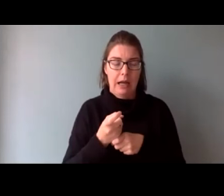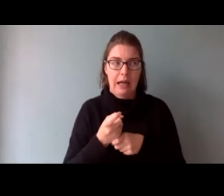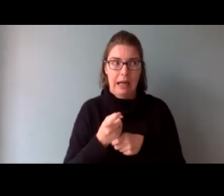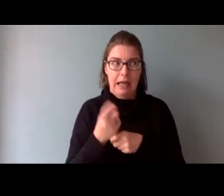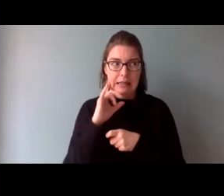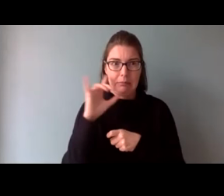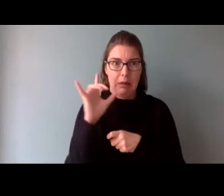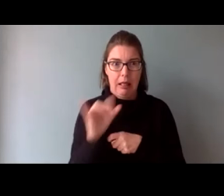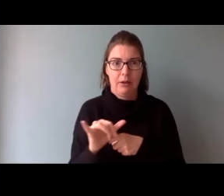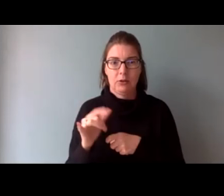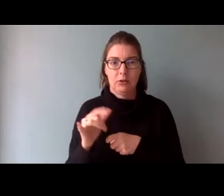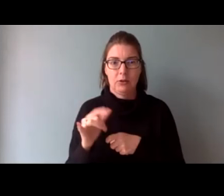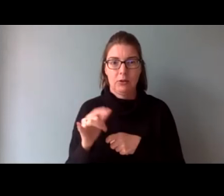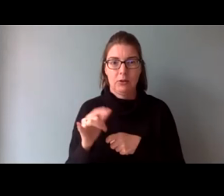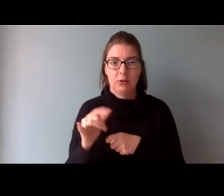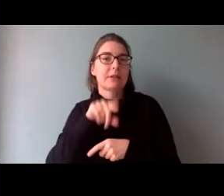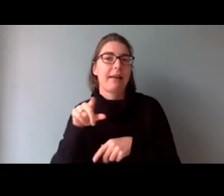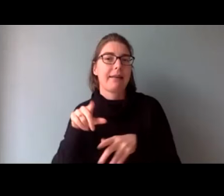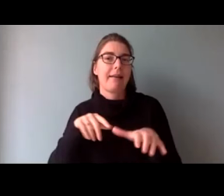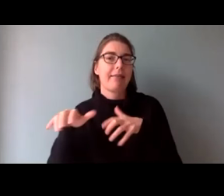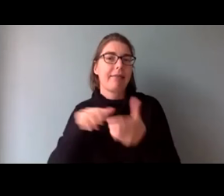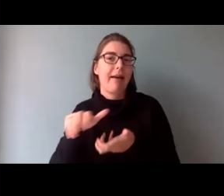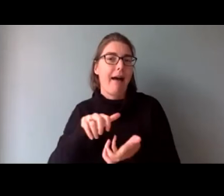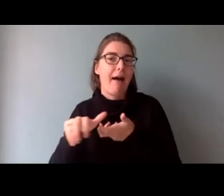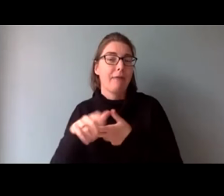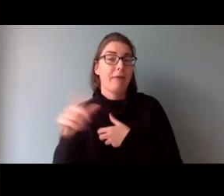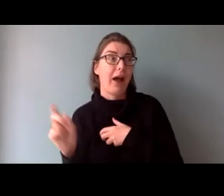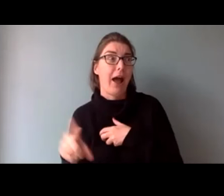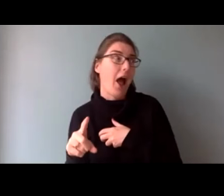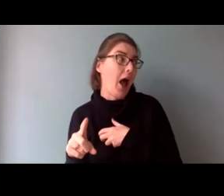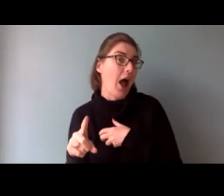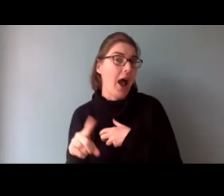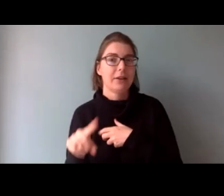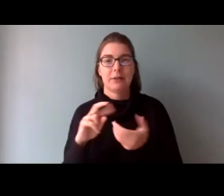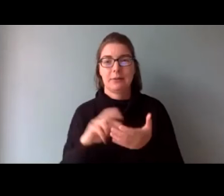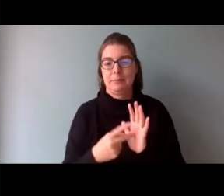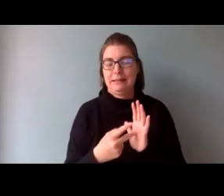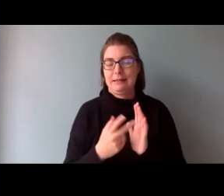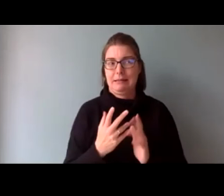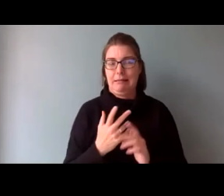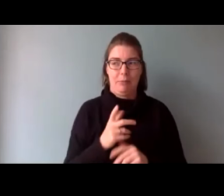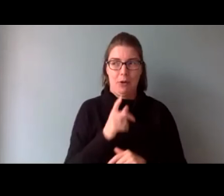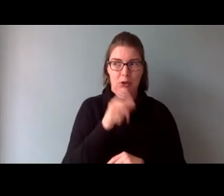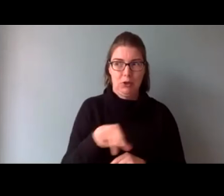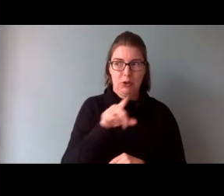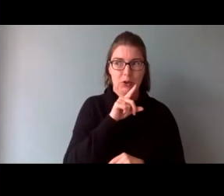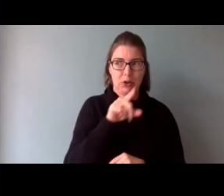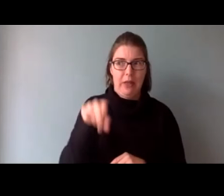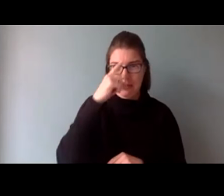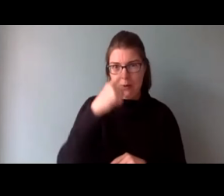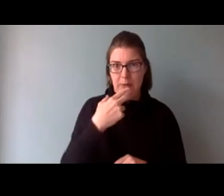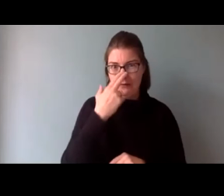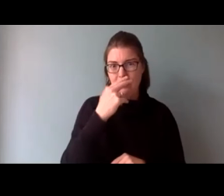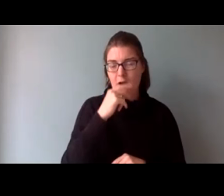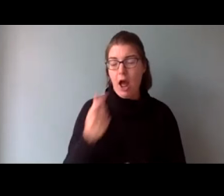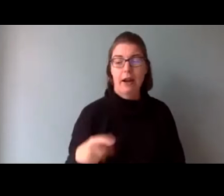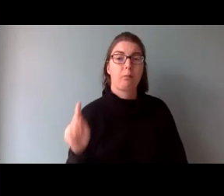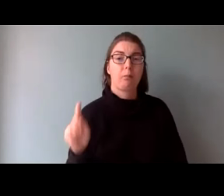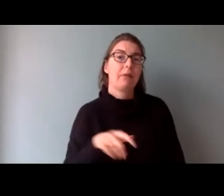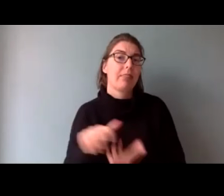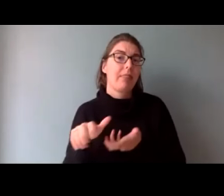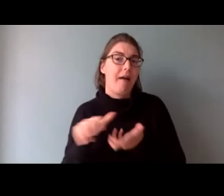sort of have your sitcom laughter, and that generally will lessen the pain of a joke not hitting. Okay, disengage